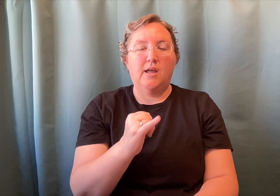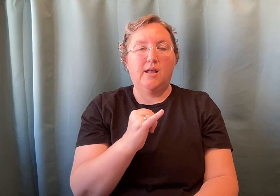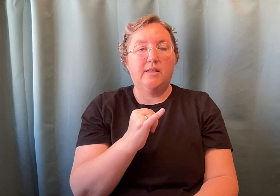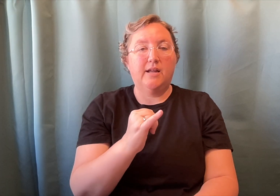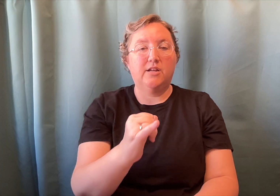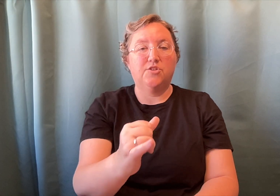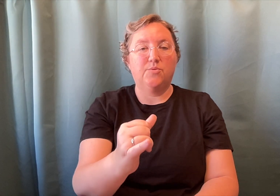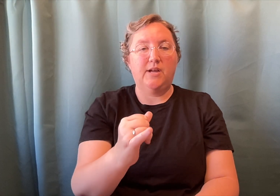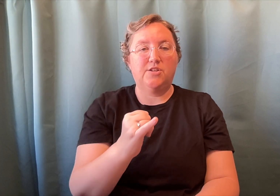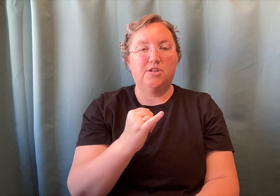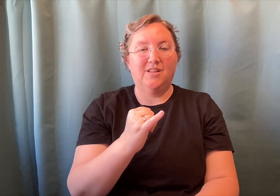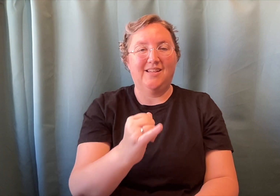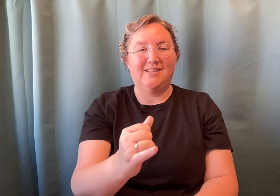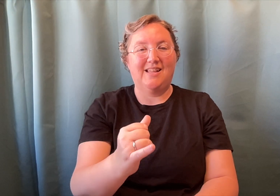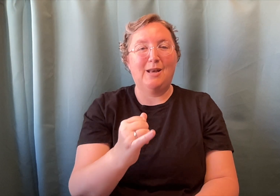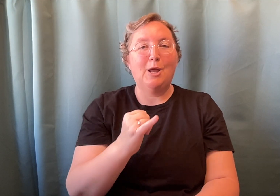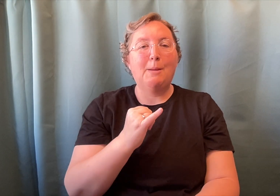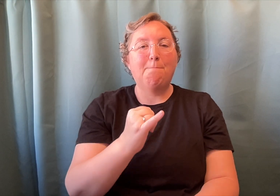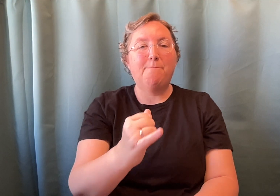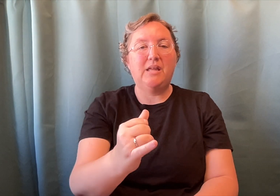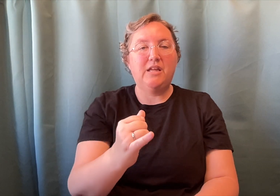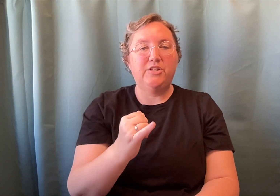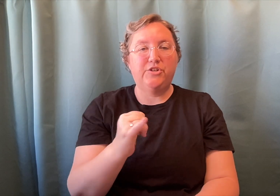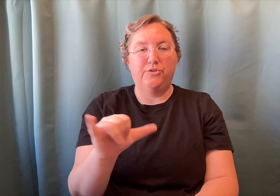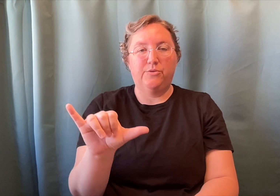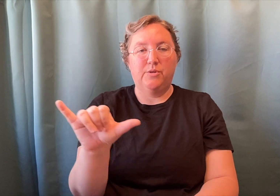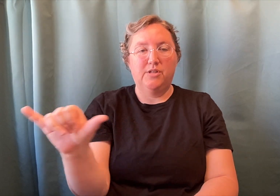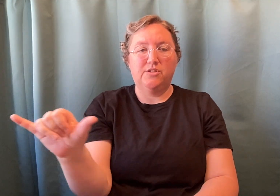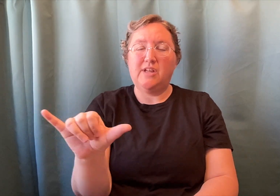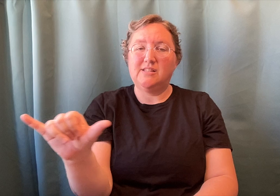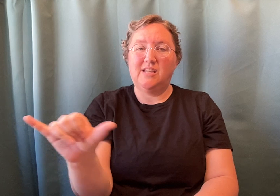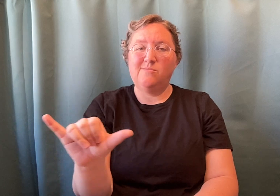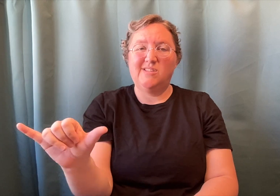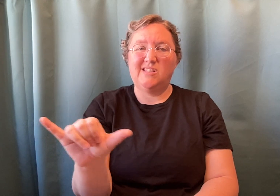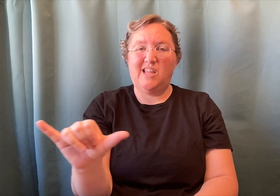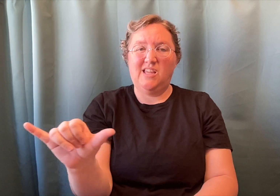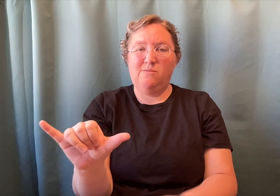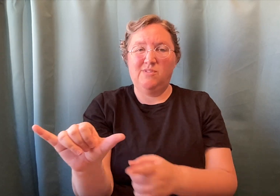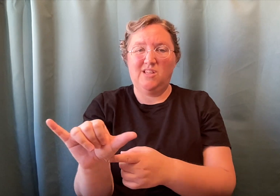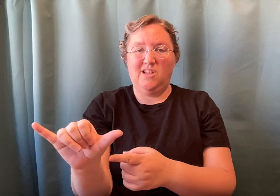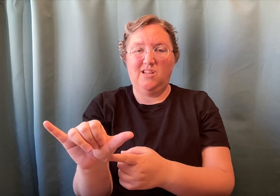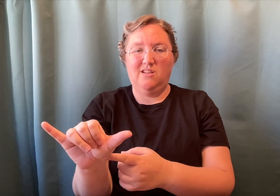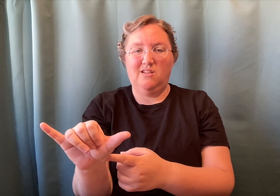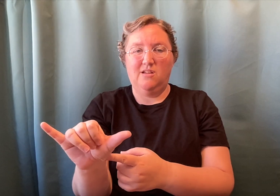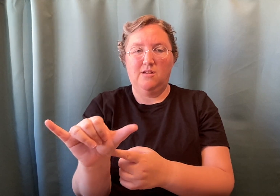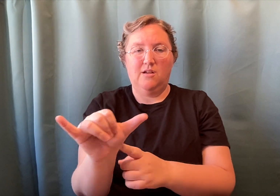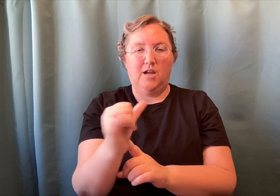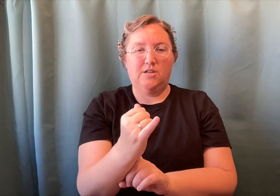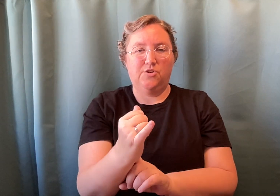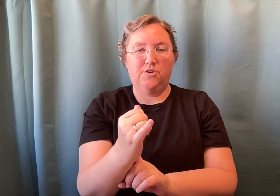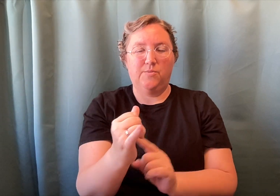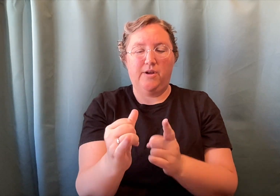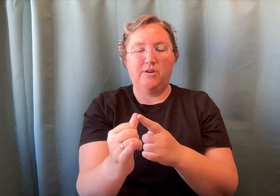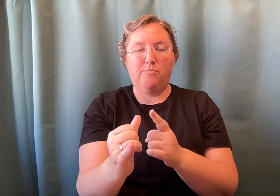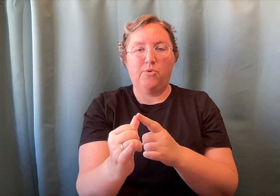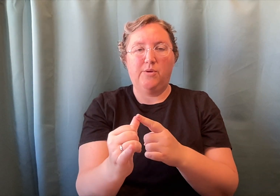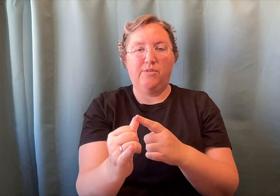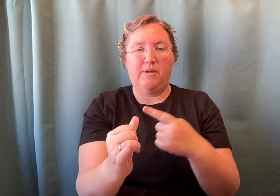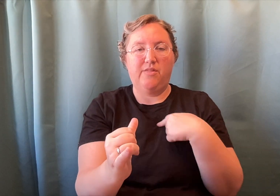And then I can directionalize that, me too. So that same sign, I turn it around. I'm pointing with my thumb